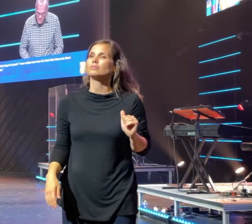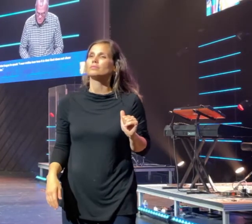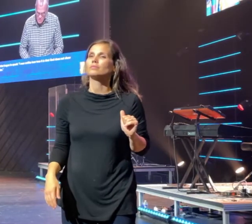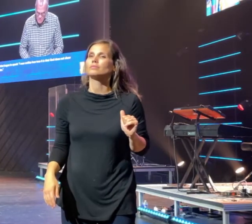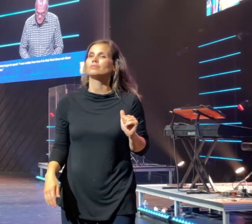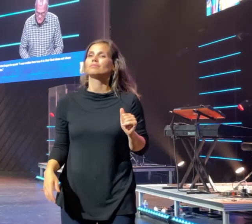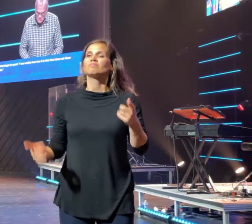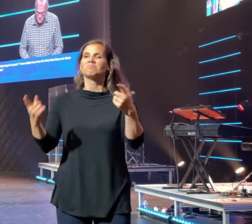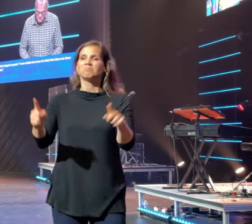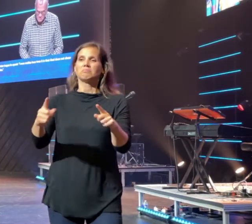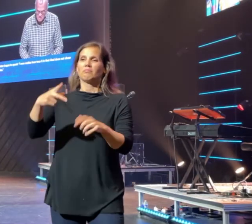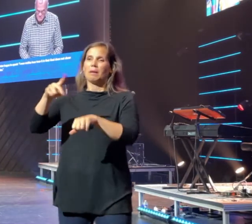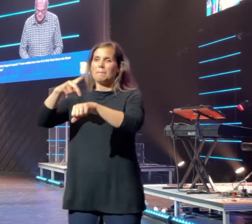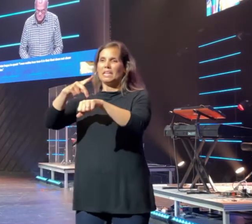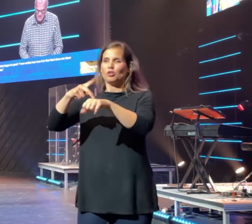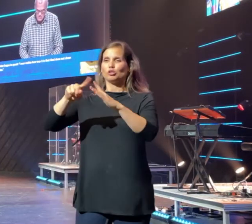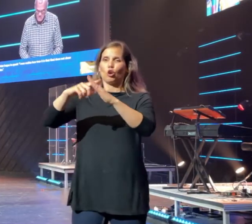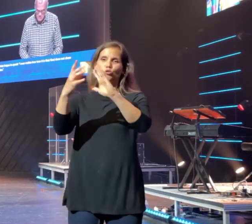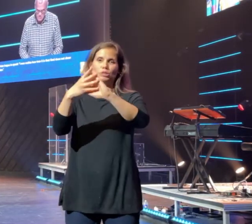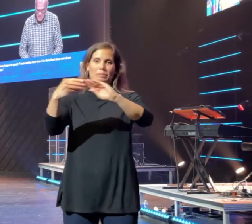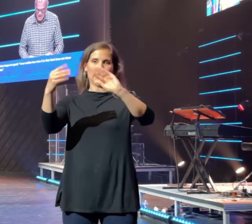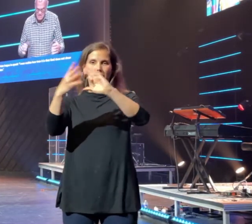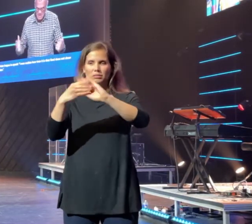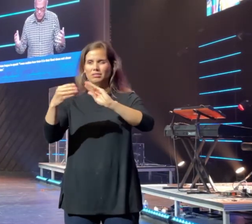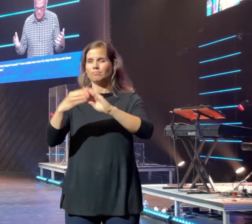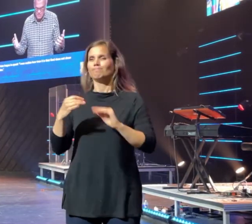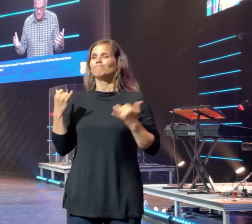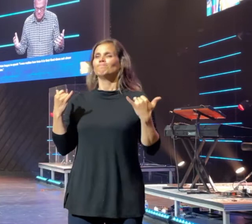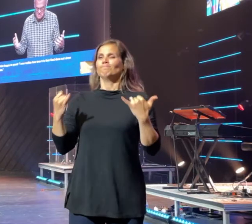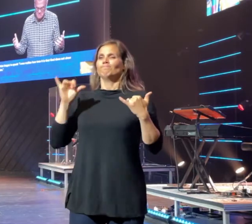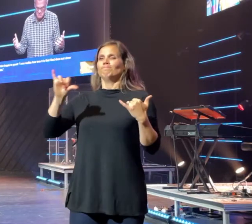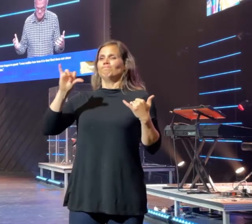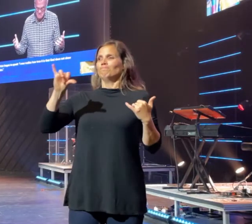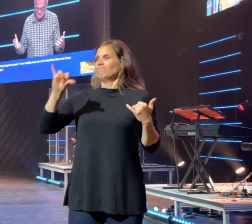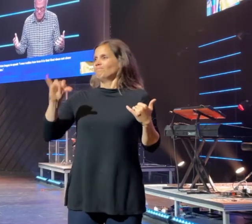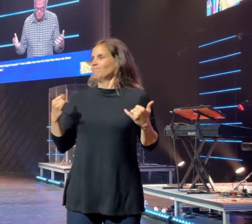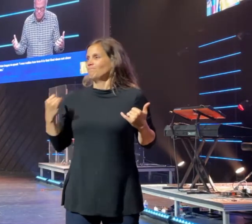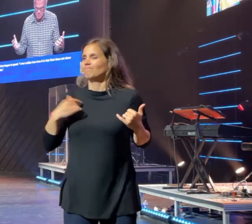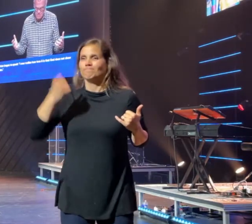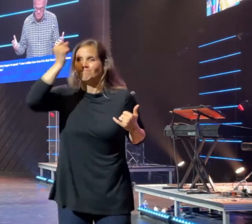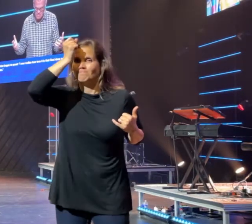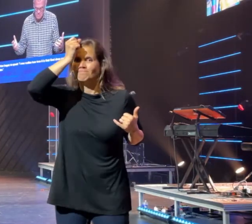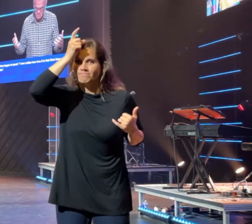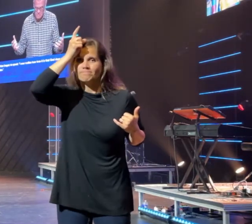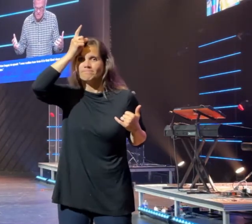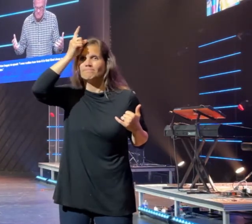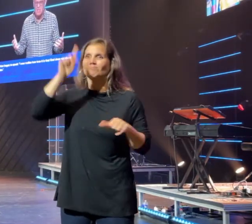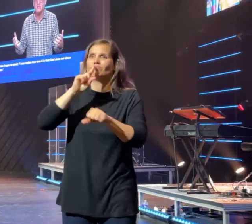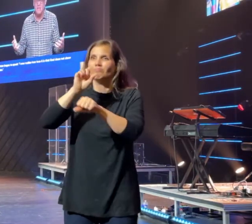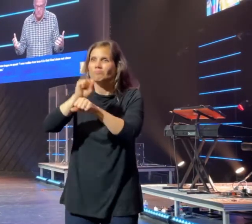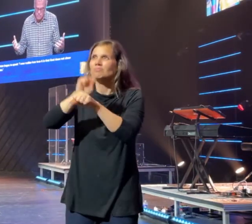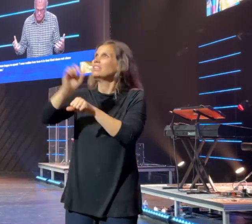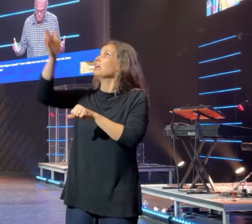Then Peter began to speak. He's in the house now. I now realize how true it is that God